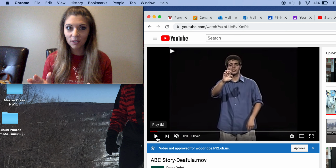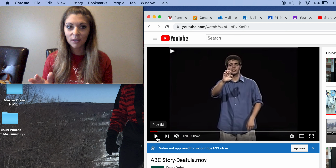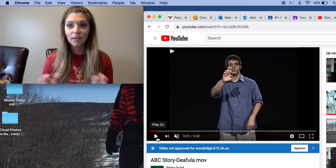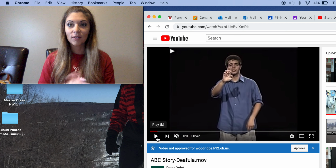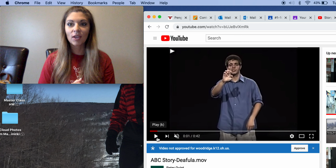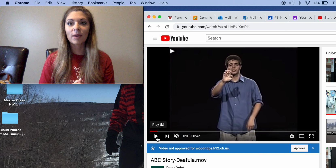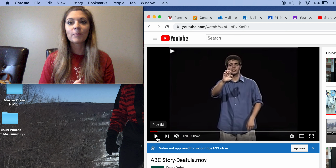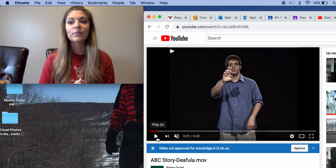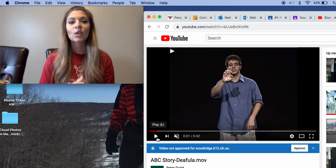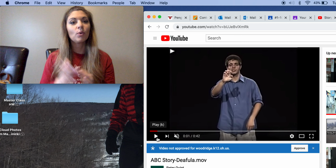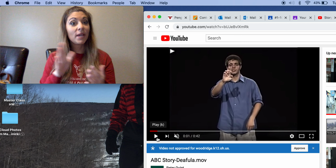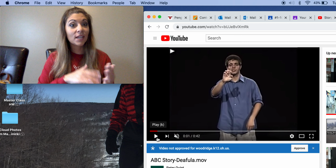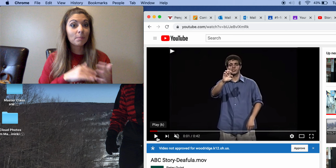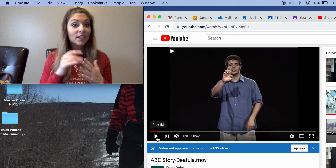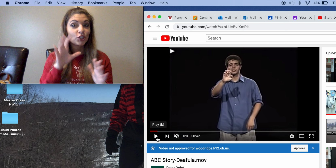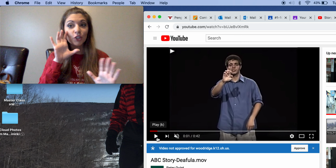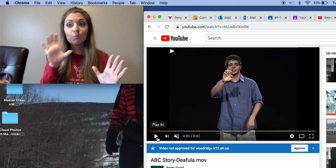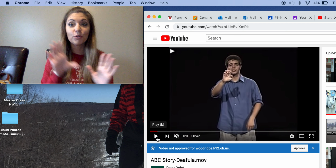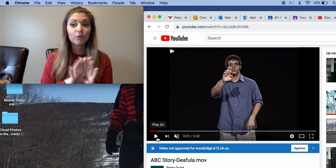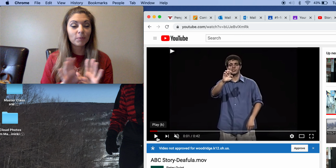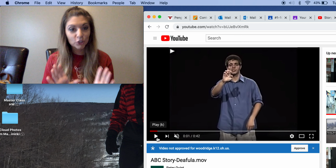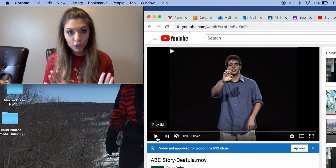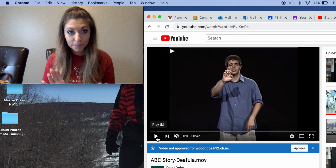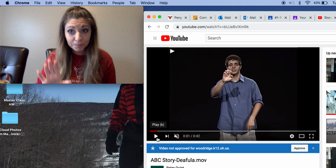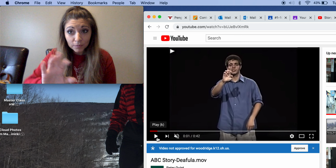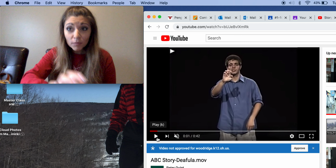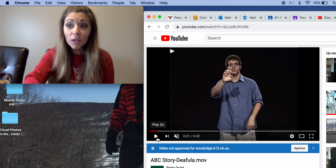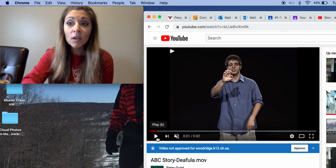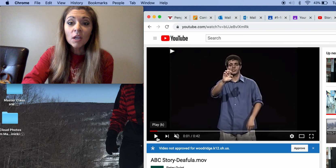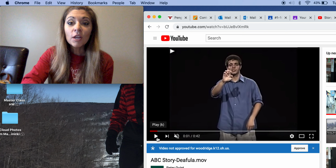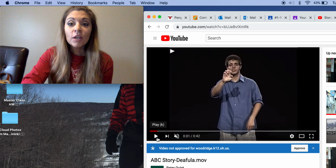doing. Okay? We're painting a picture, a beautiful picture.